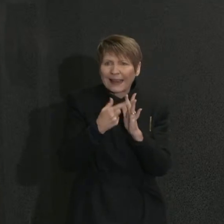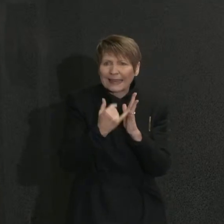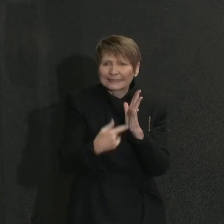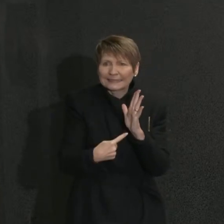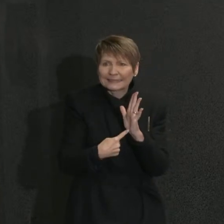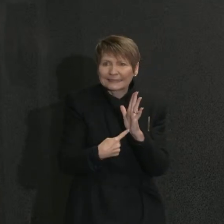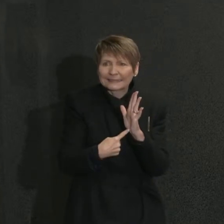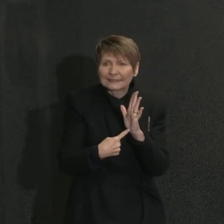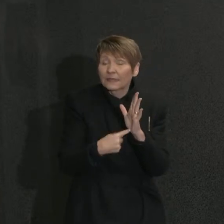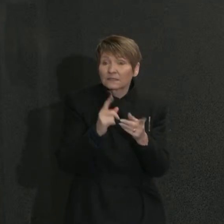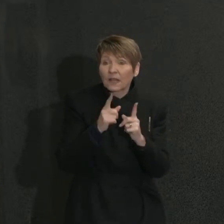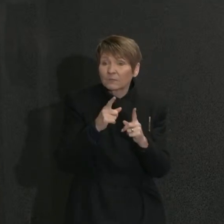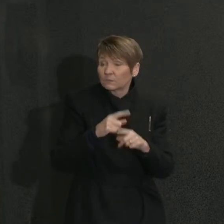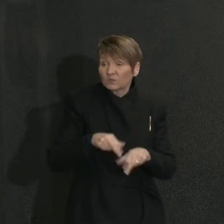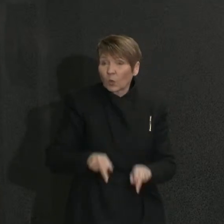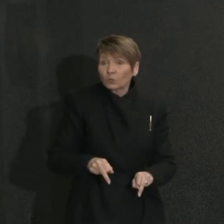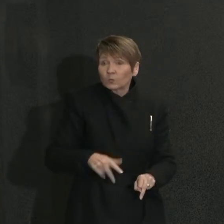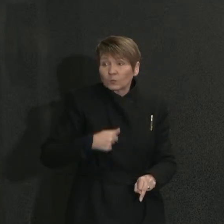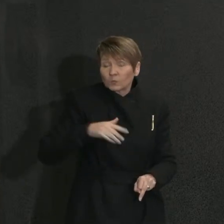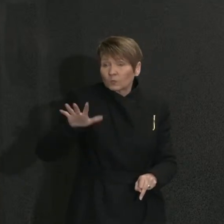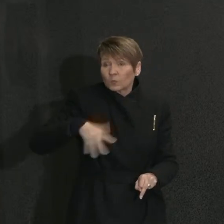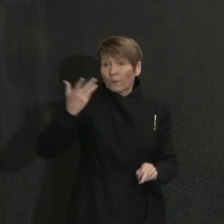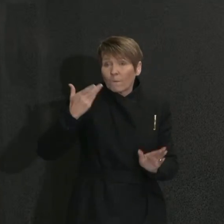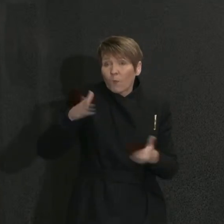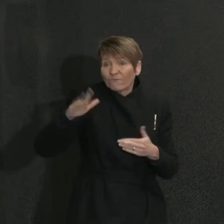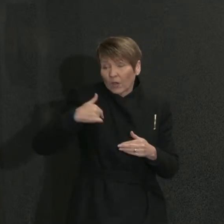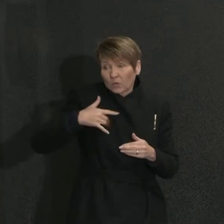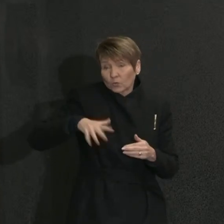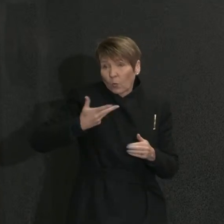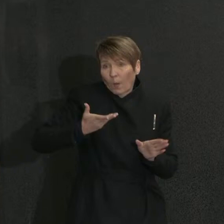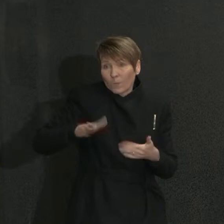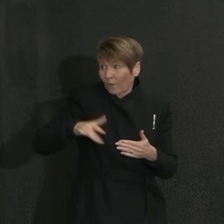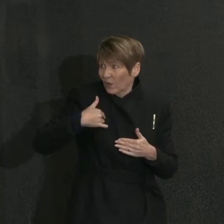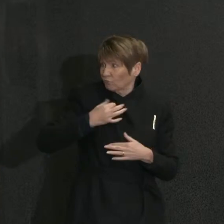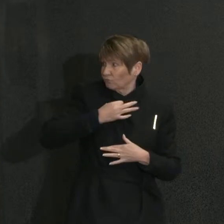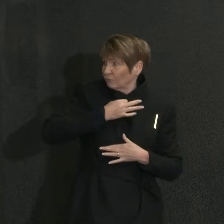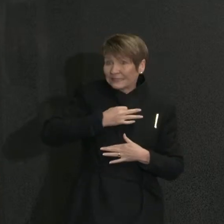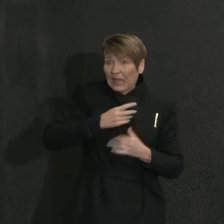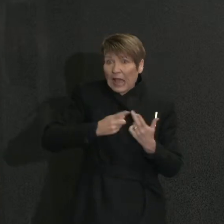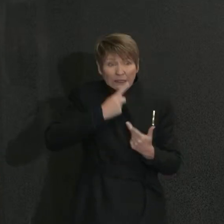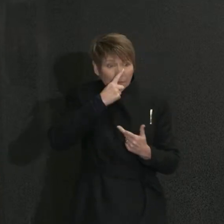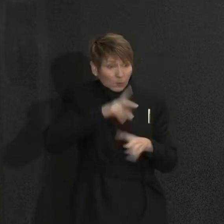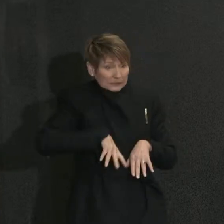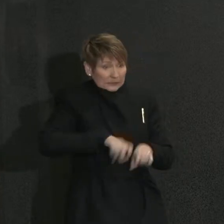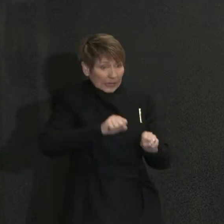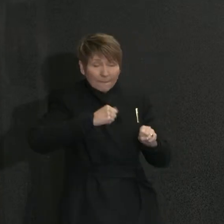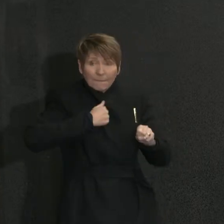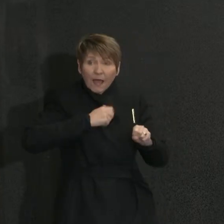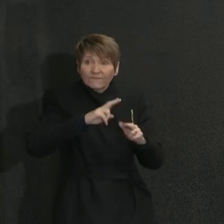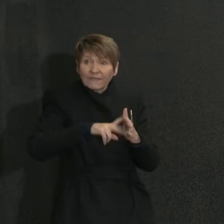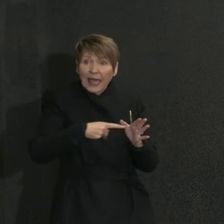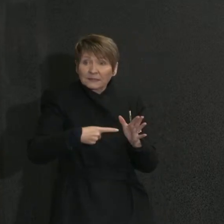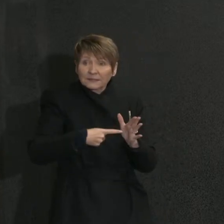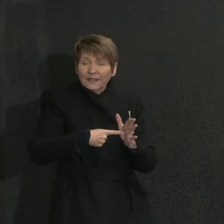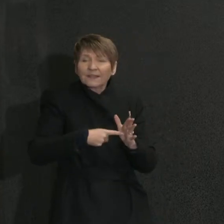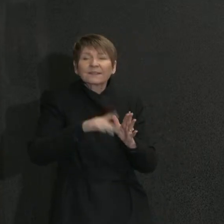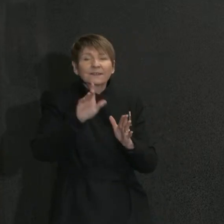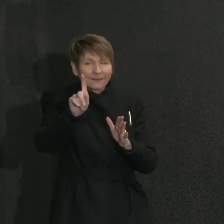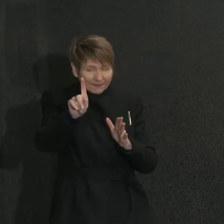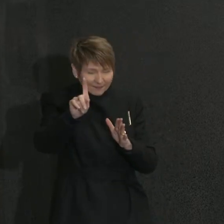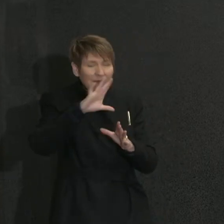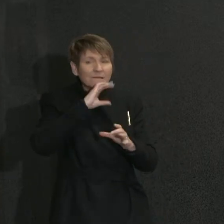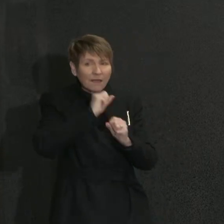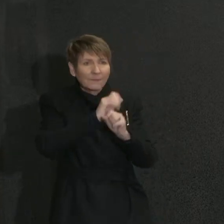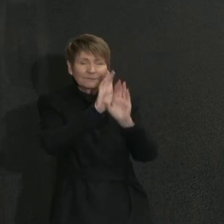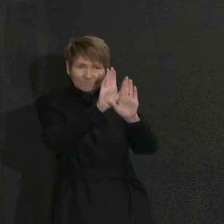moved out. They're not in the towers. Their presence is no longer an infection control risk. So we are supporting all those other